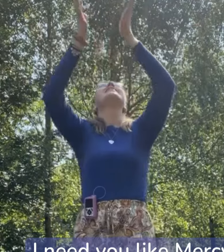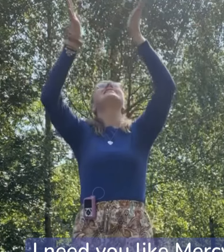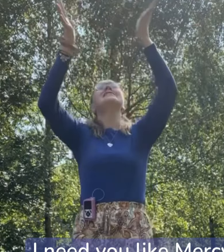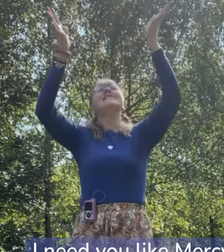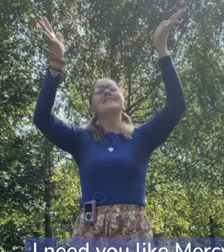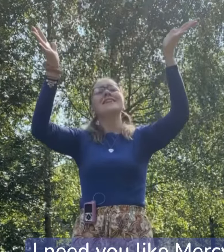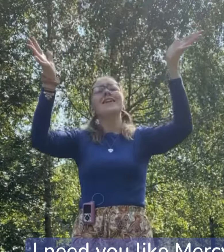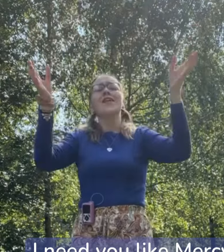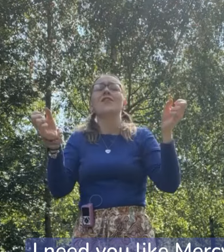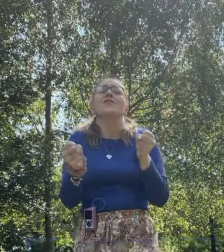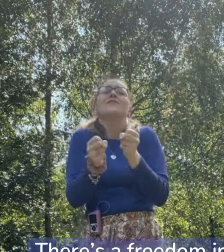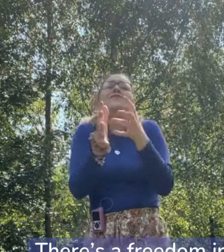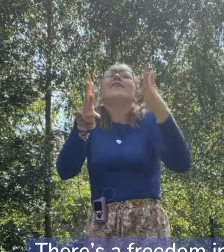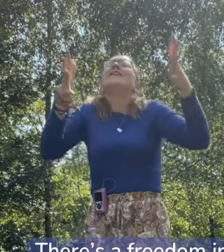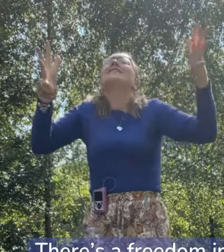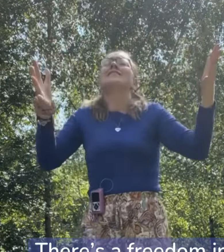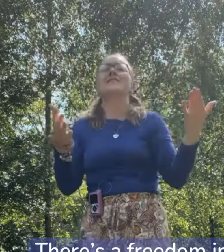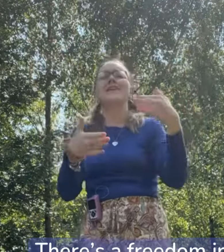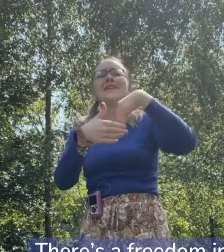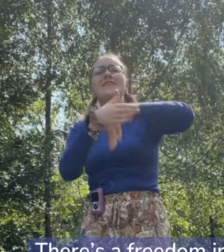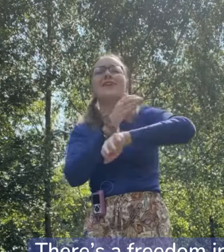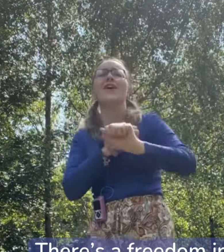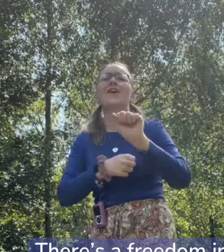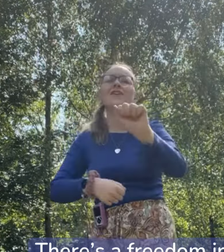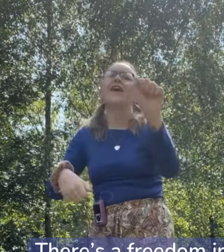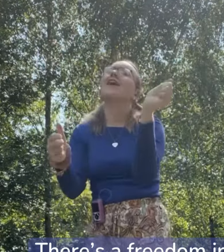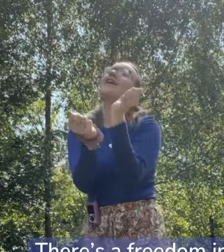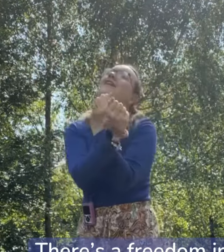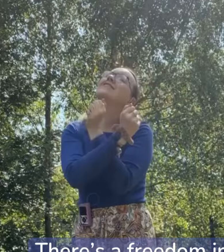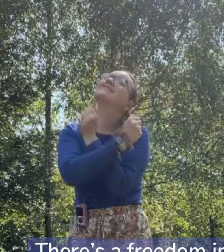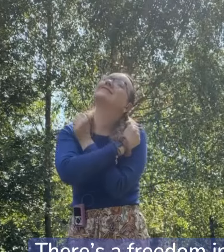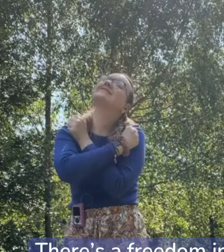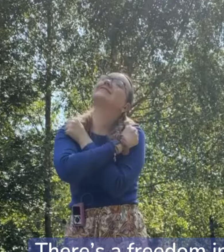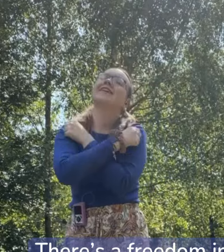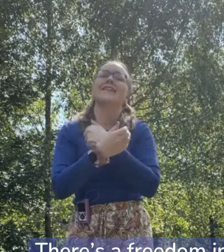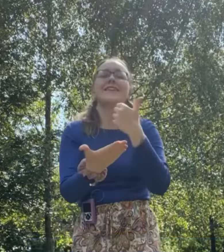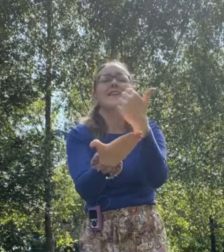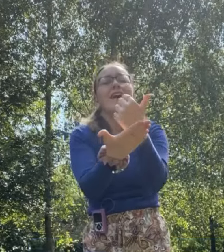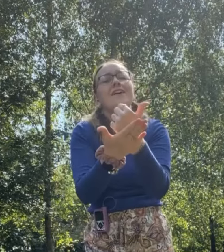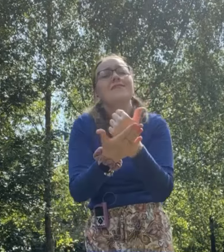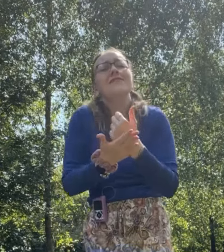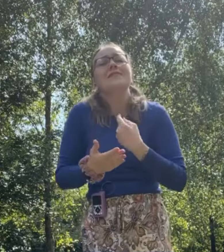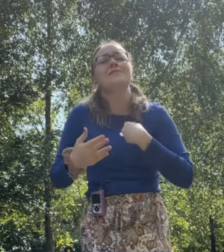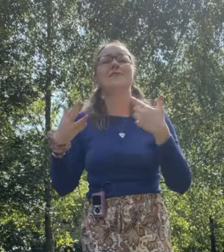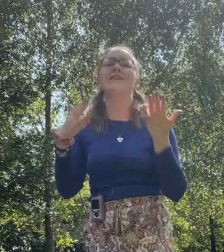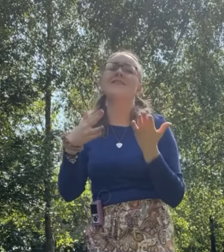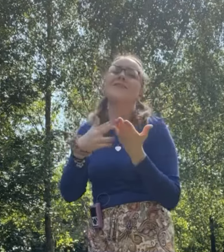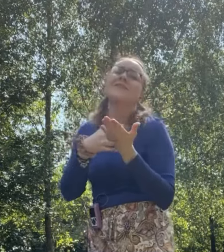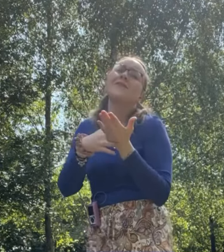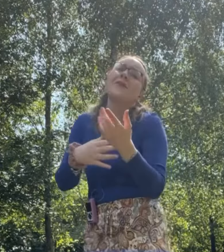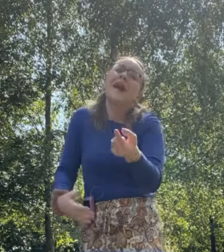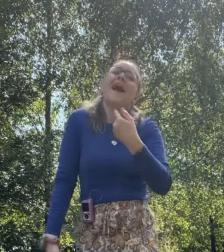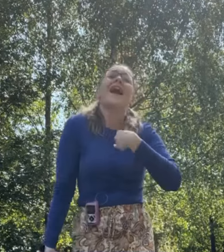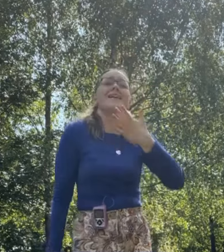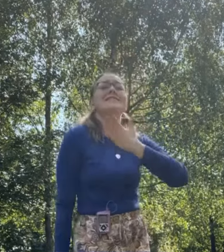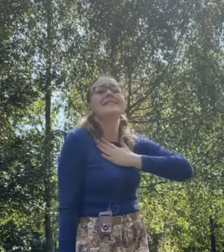There's a freedom in your arms that carries me through I need